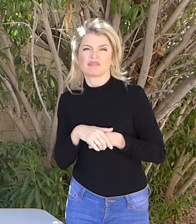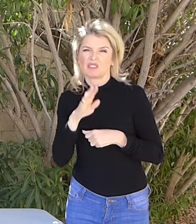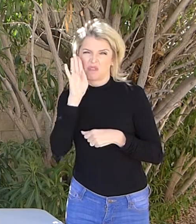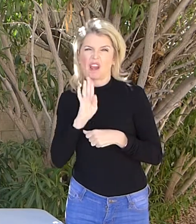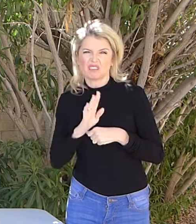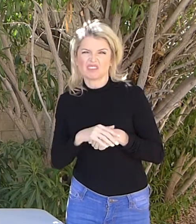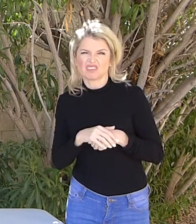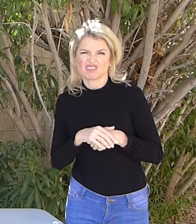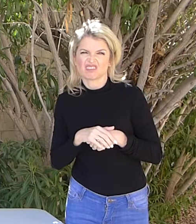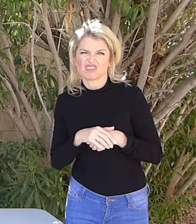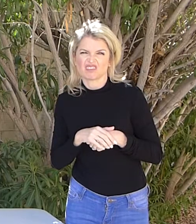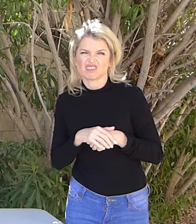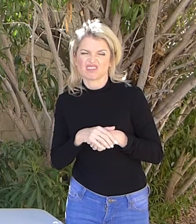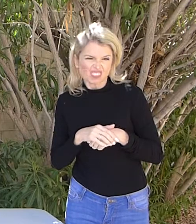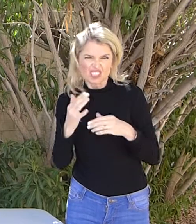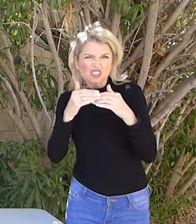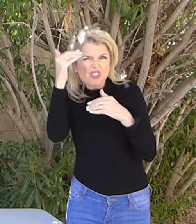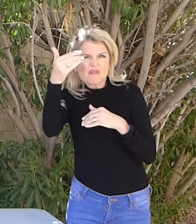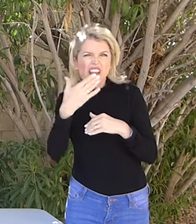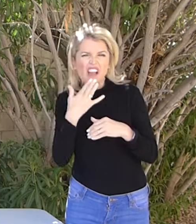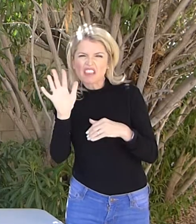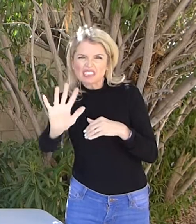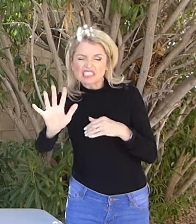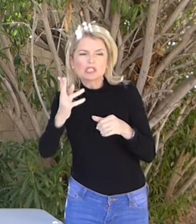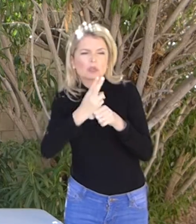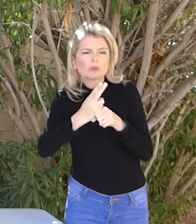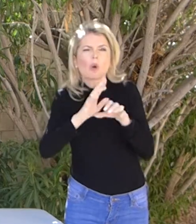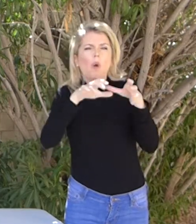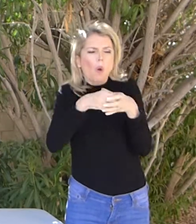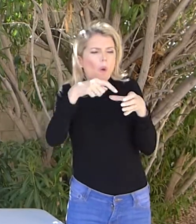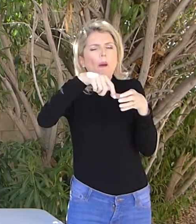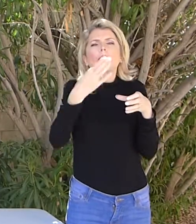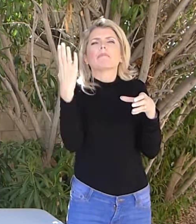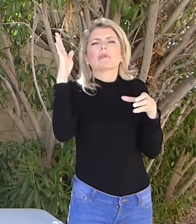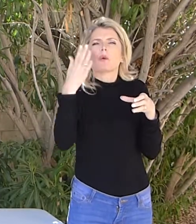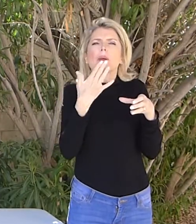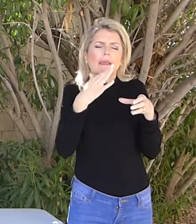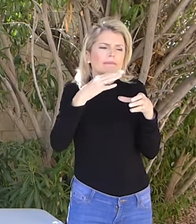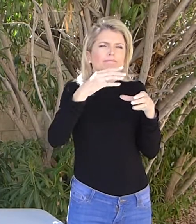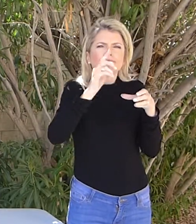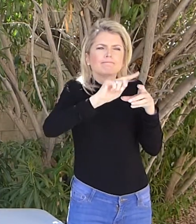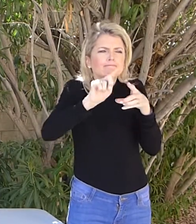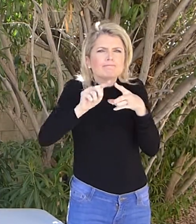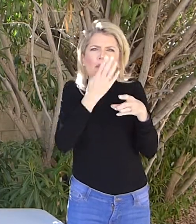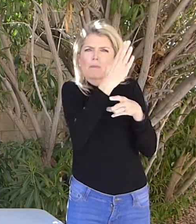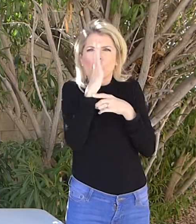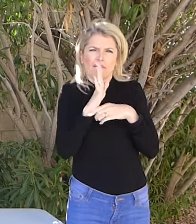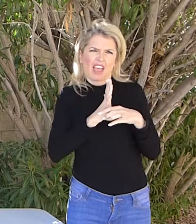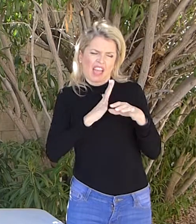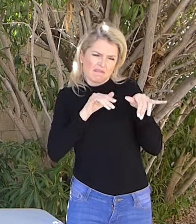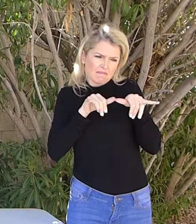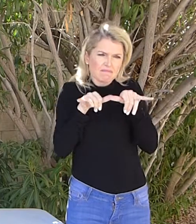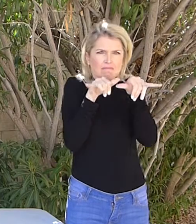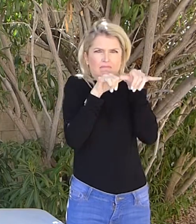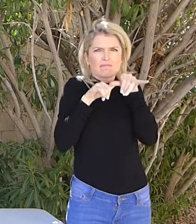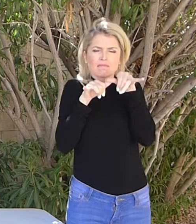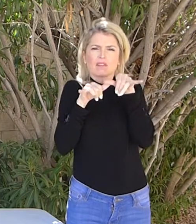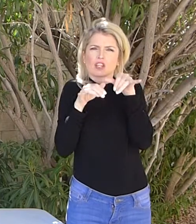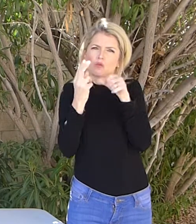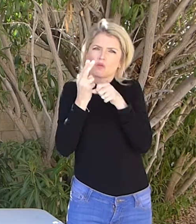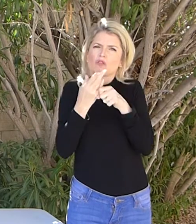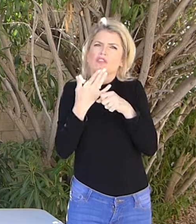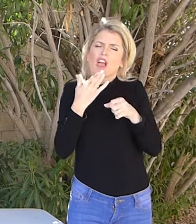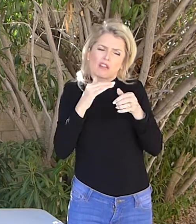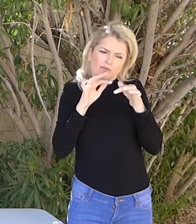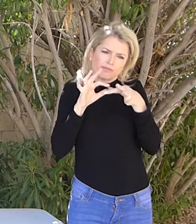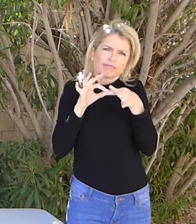Brown. It will make a brown, yes. So it would be much better for us to use